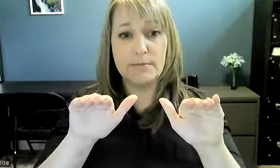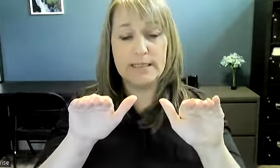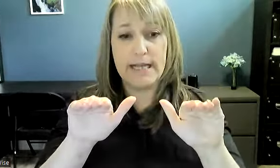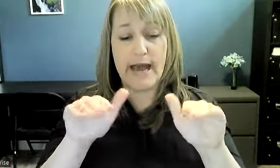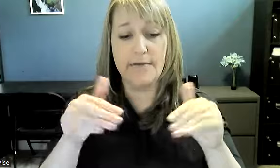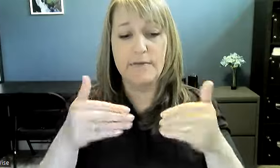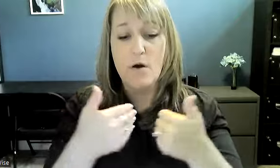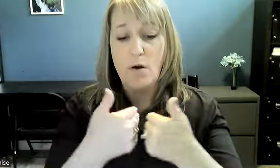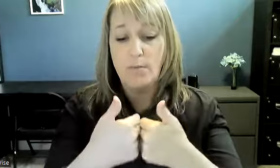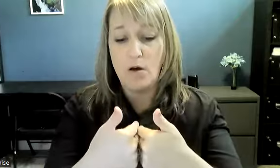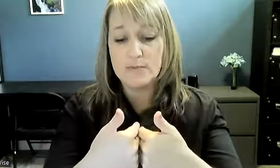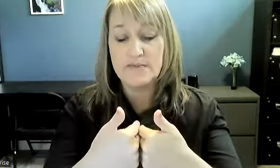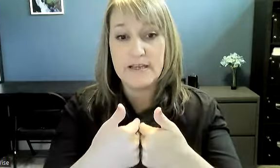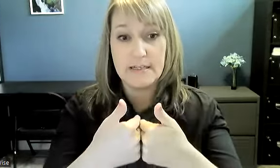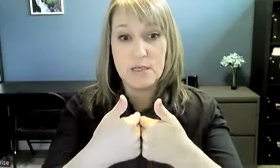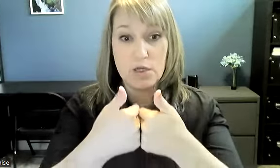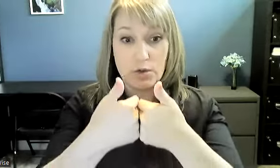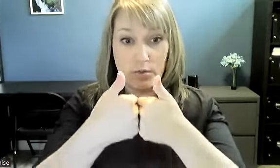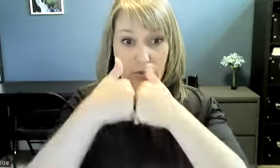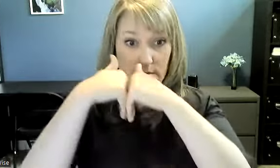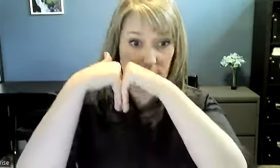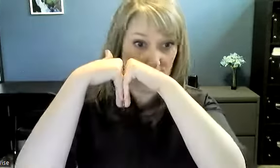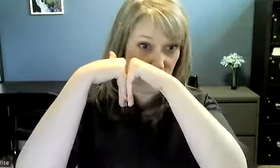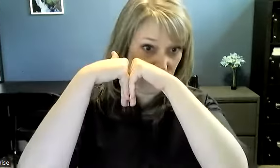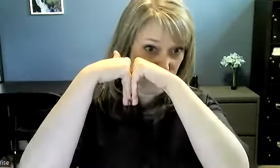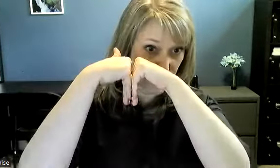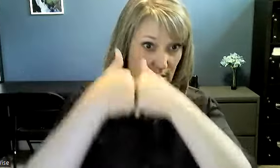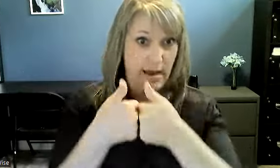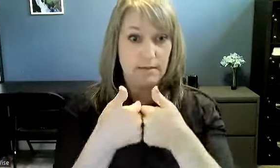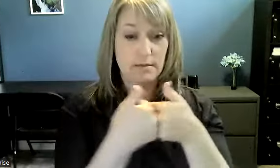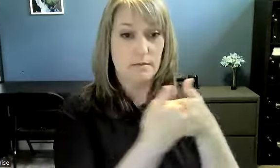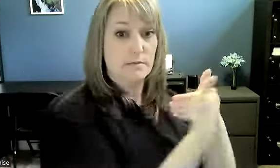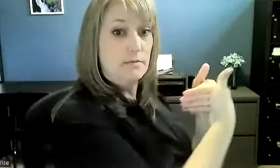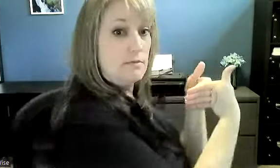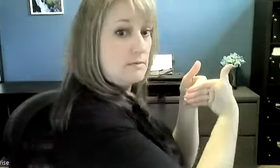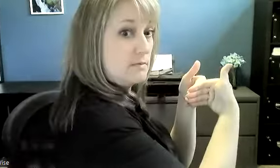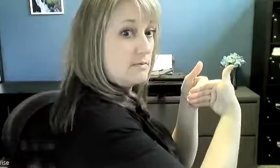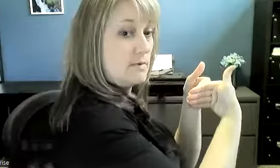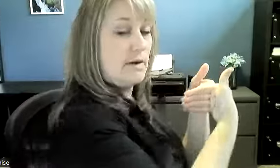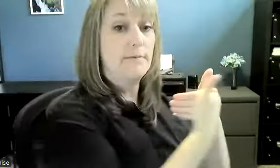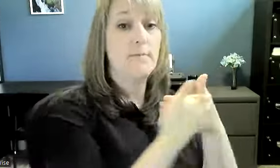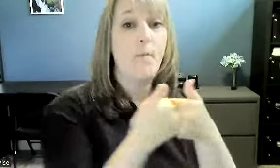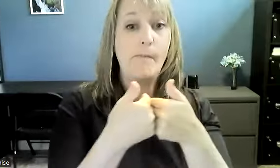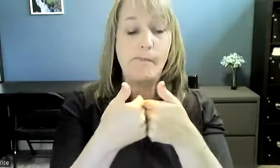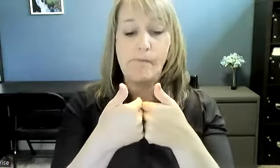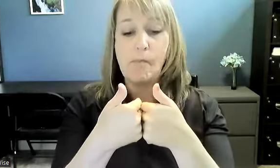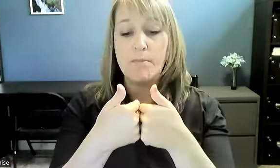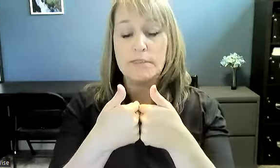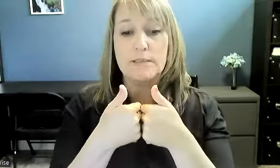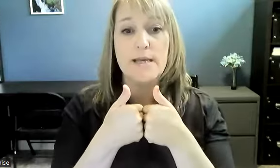bent in half, palms facing you. So it kind of looks like that. Okay. And